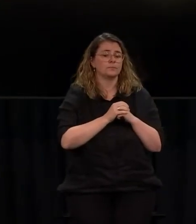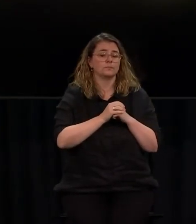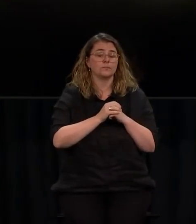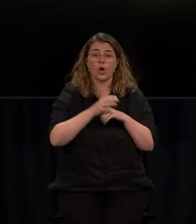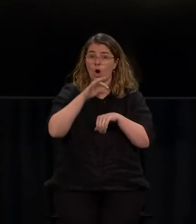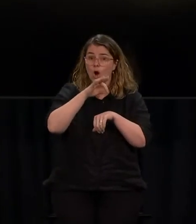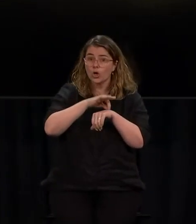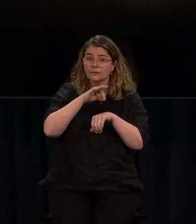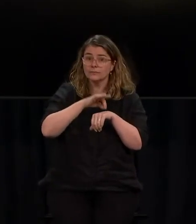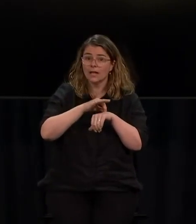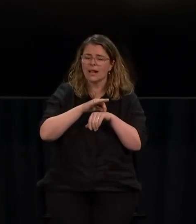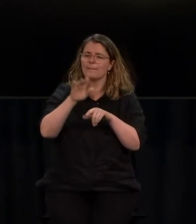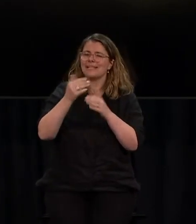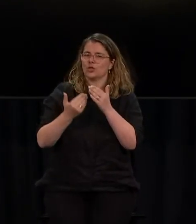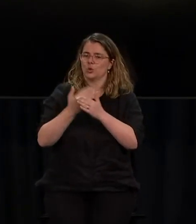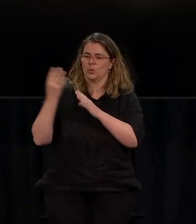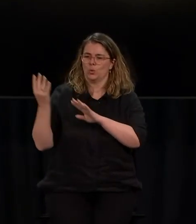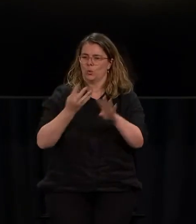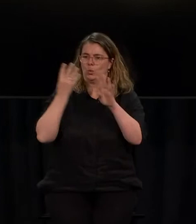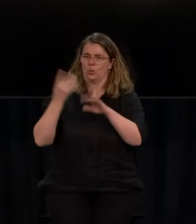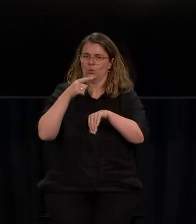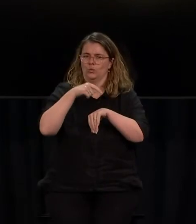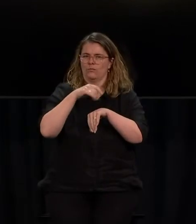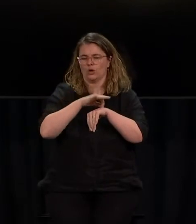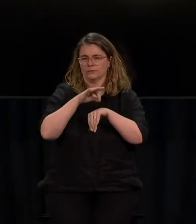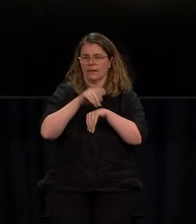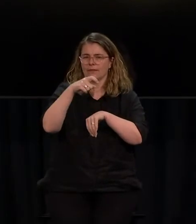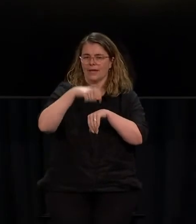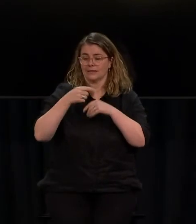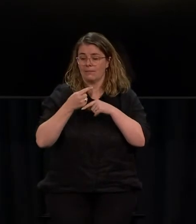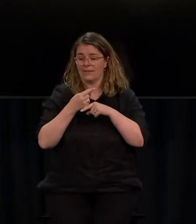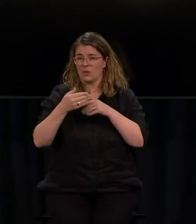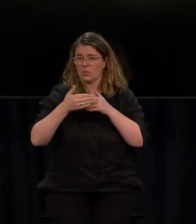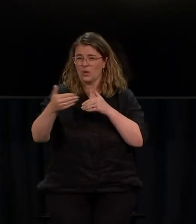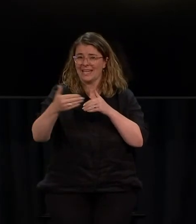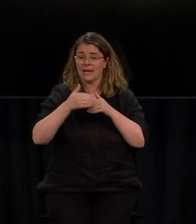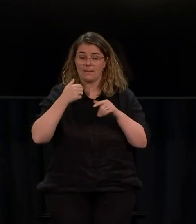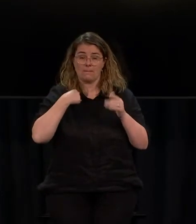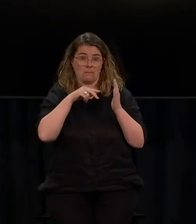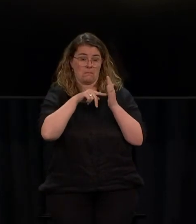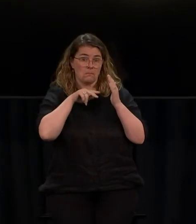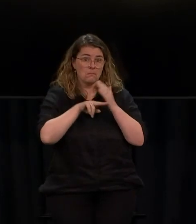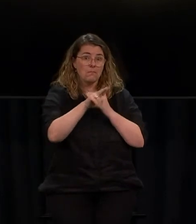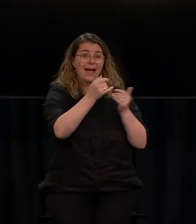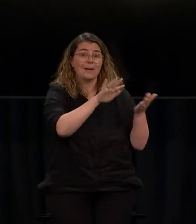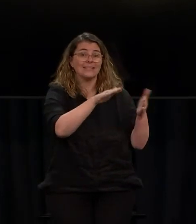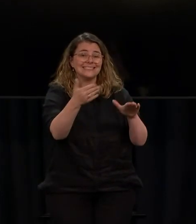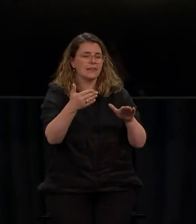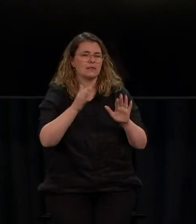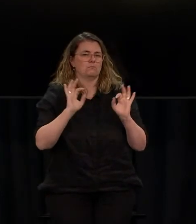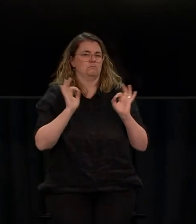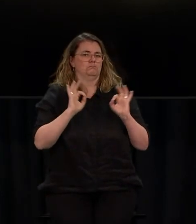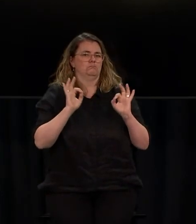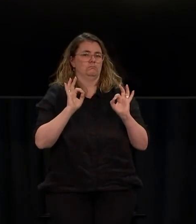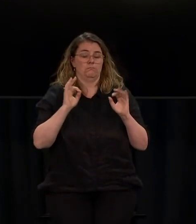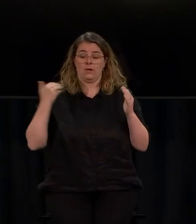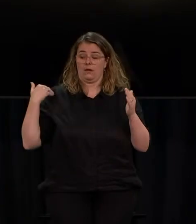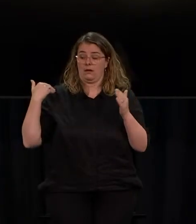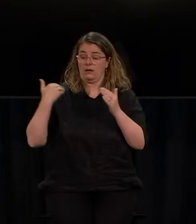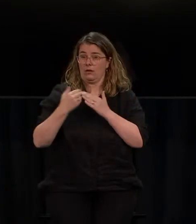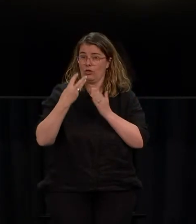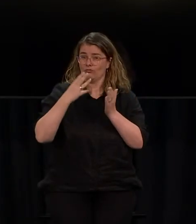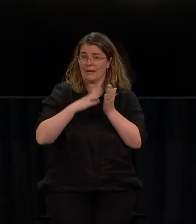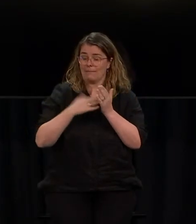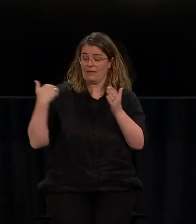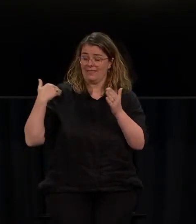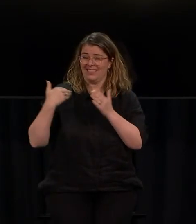Hospitalisations, that would be new hospitalisations in that week, yes. This doesn't project deaths, but what I can say is now nearly 3 months into the outbreak, we've